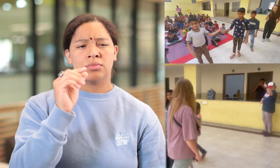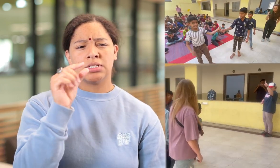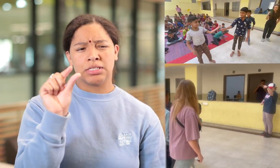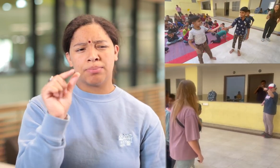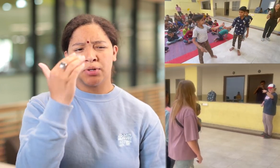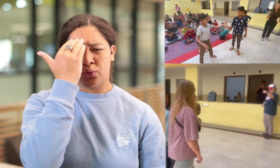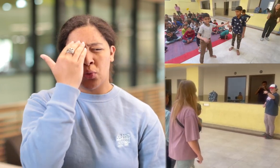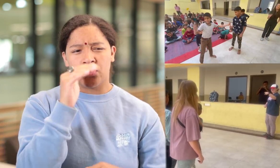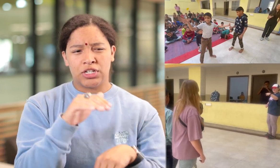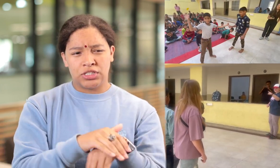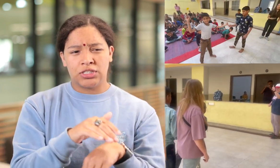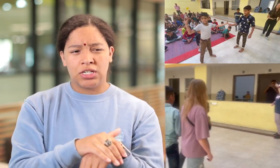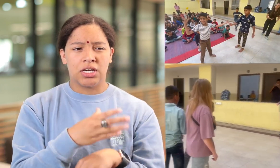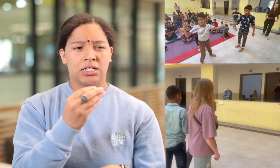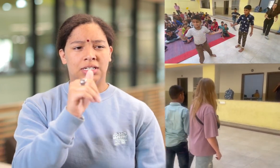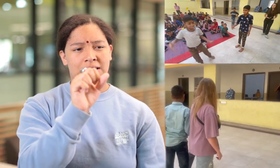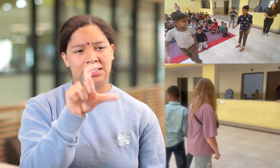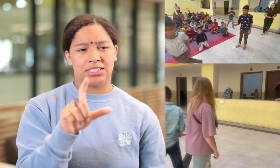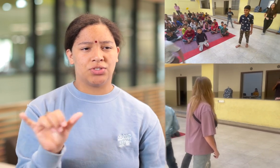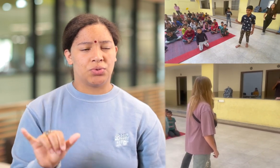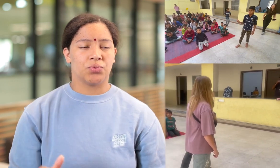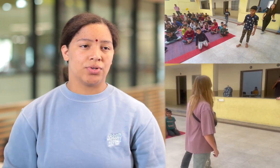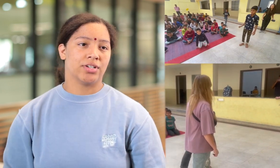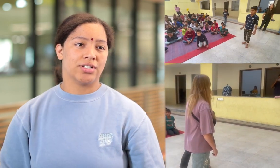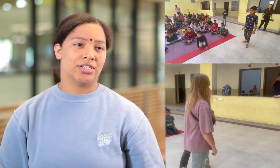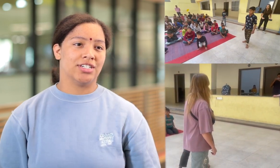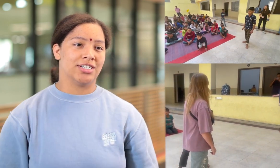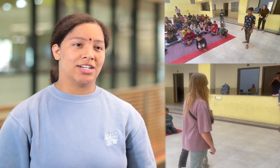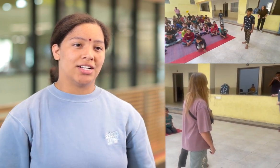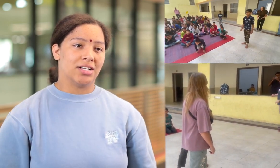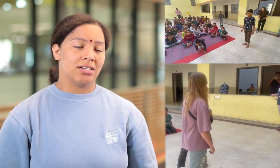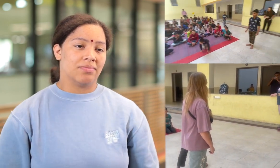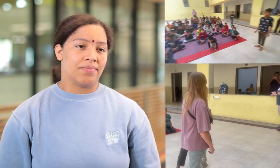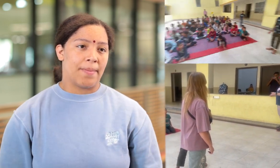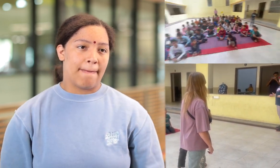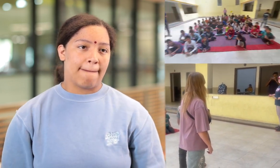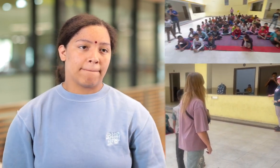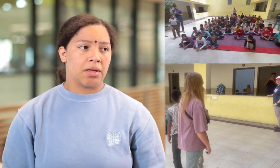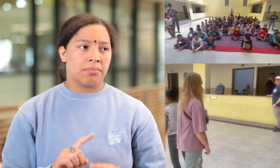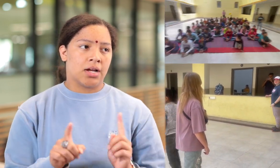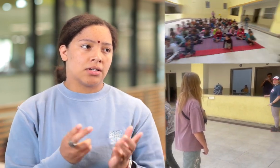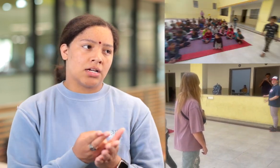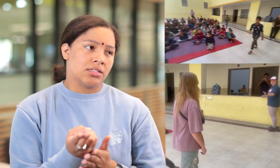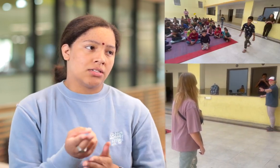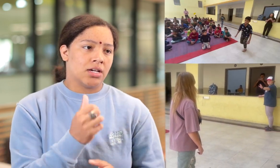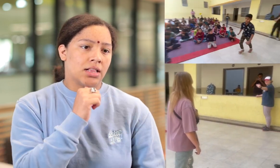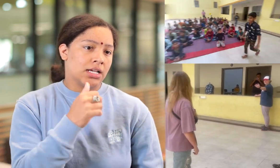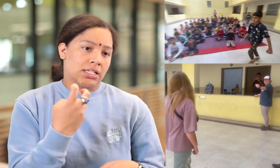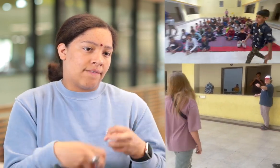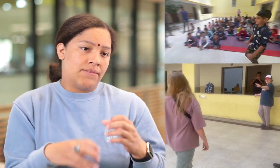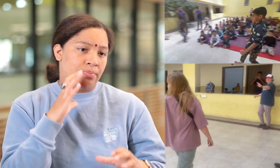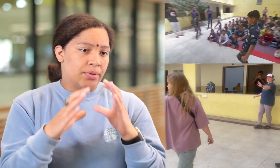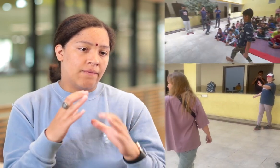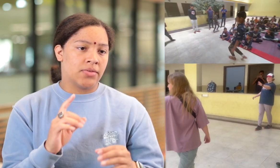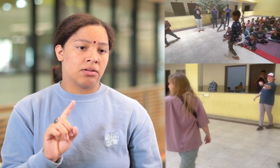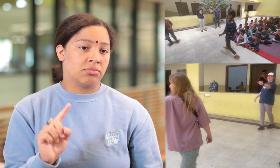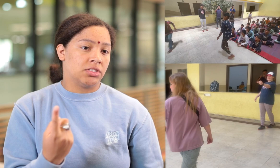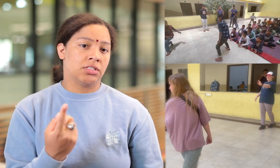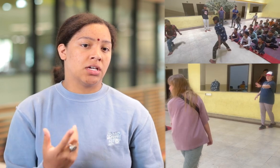gesture based and there are some words that are similar between Indian Sign Language and ASL but it never